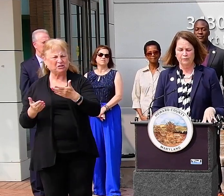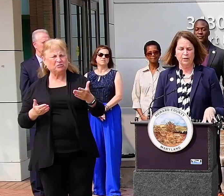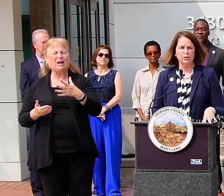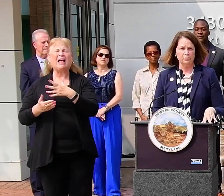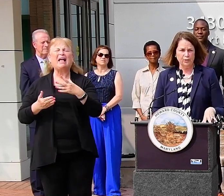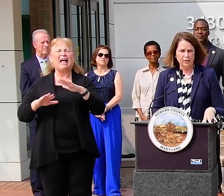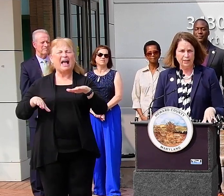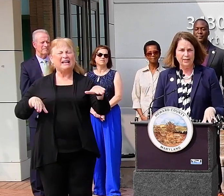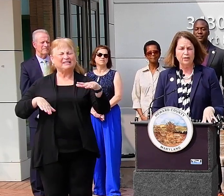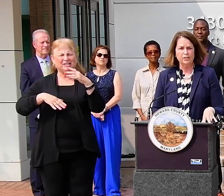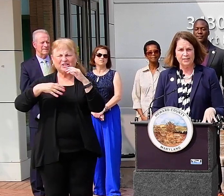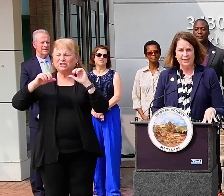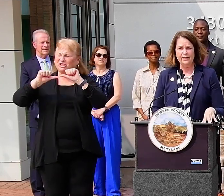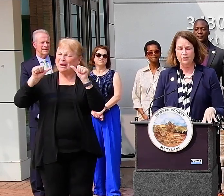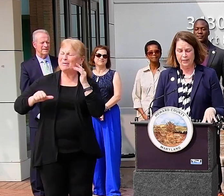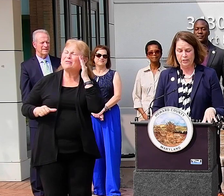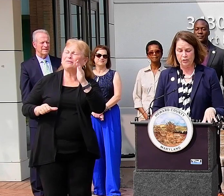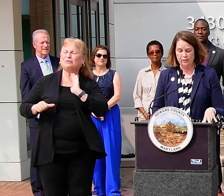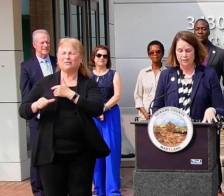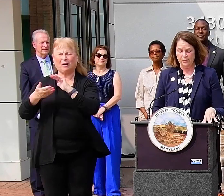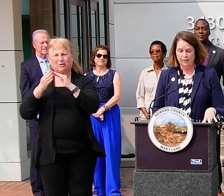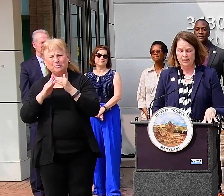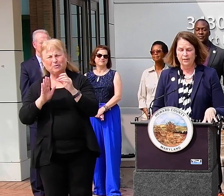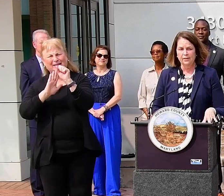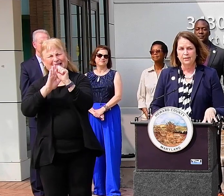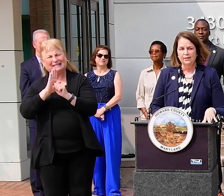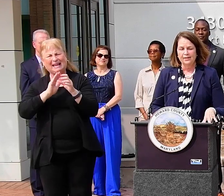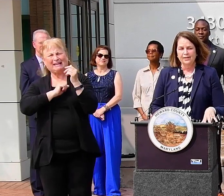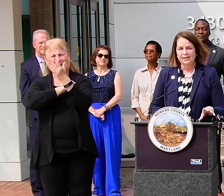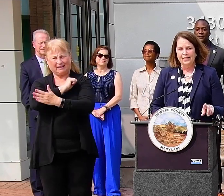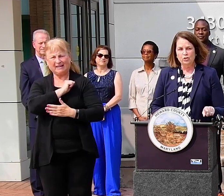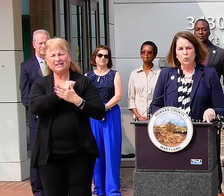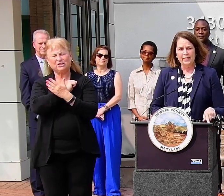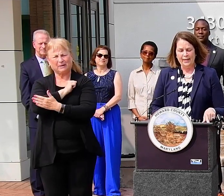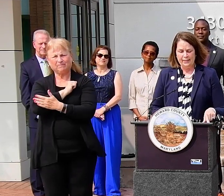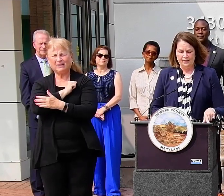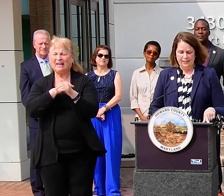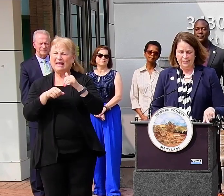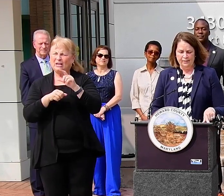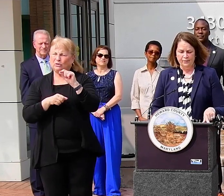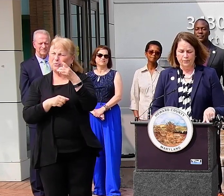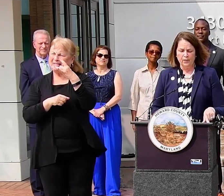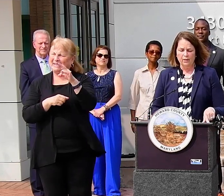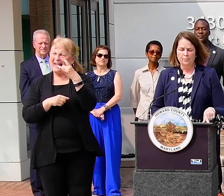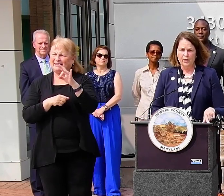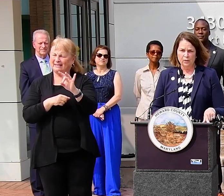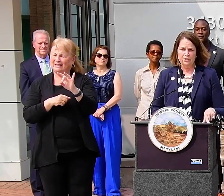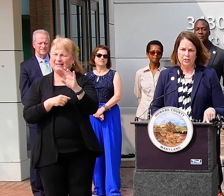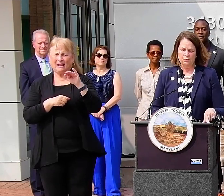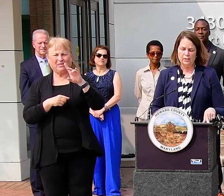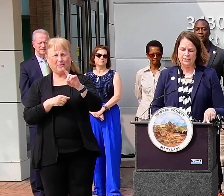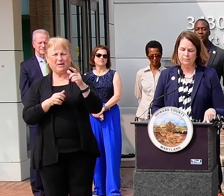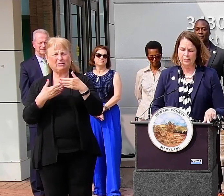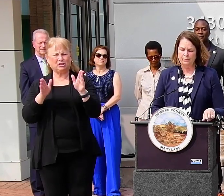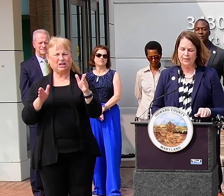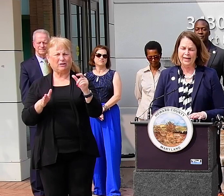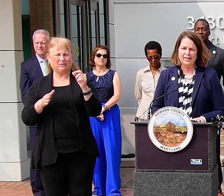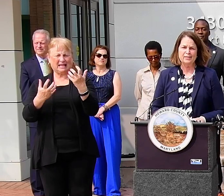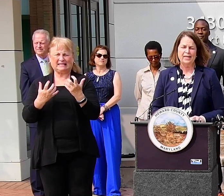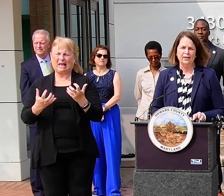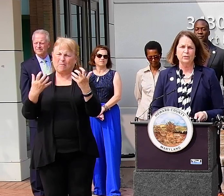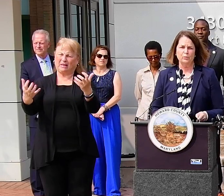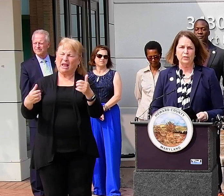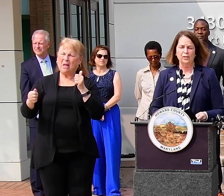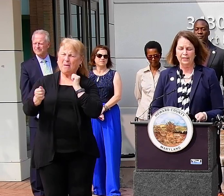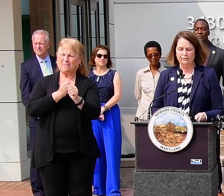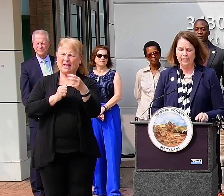future of our community, our state, and our nation. In 2018, the Maryland General Assembly